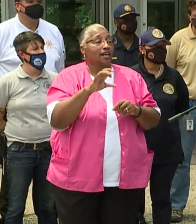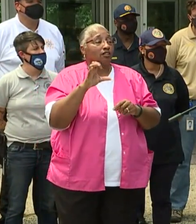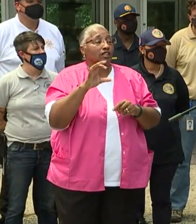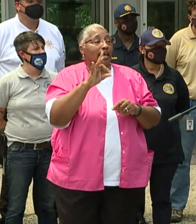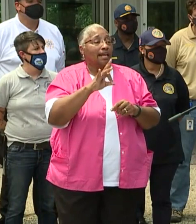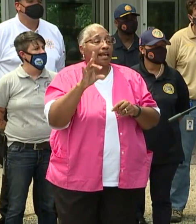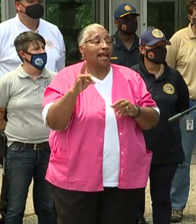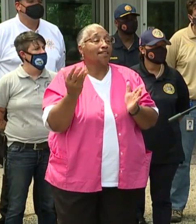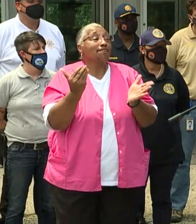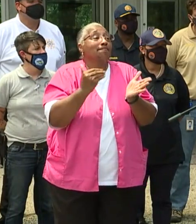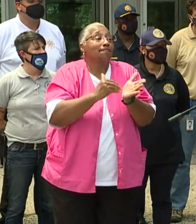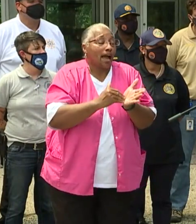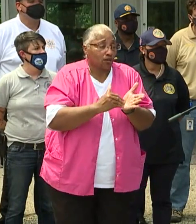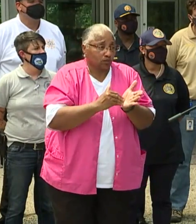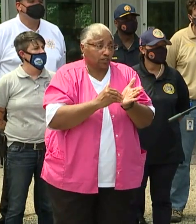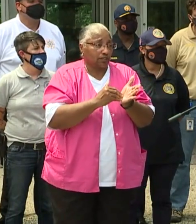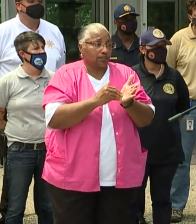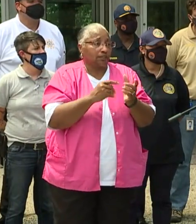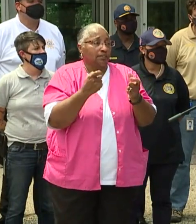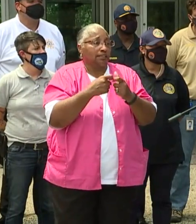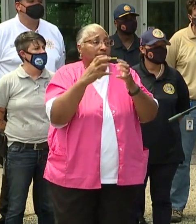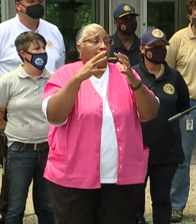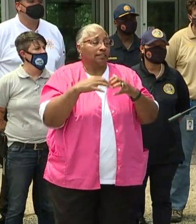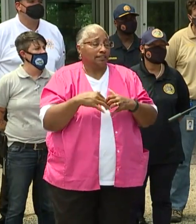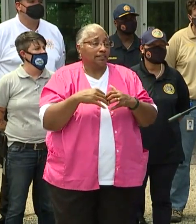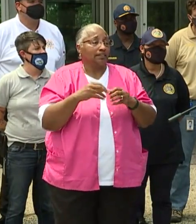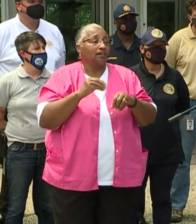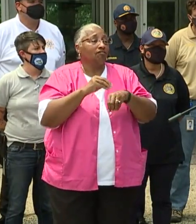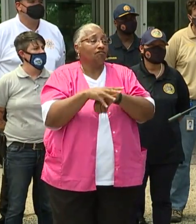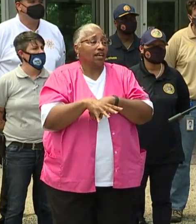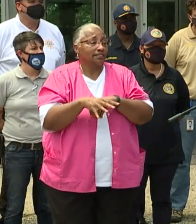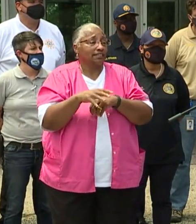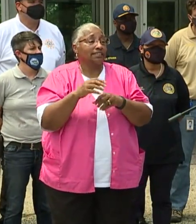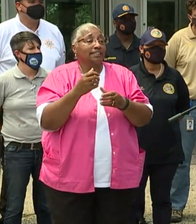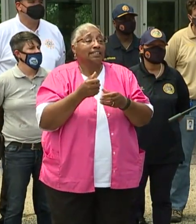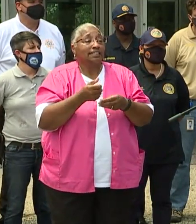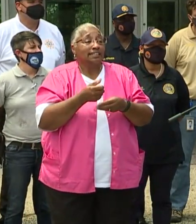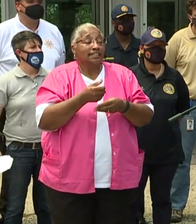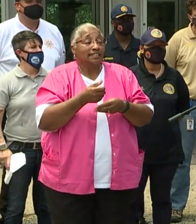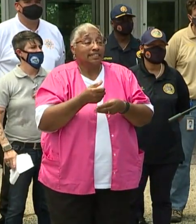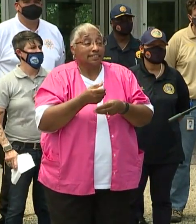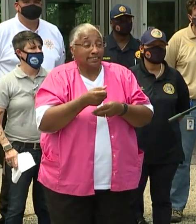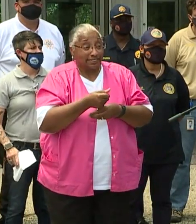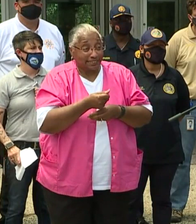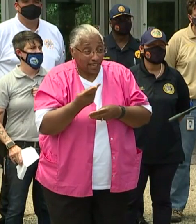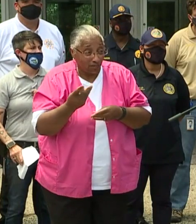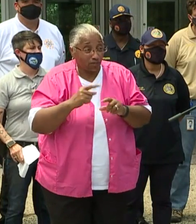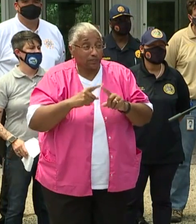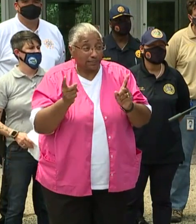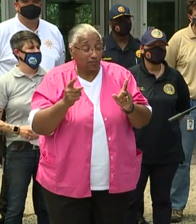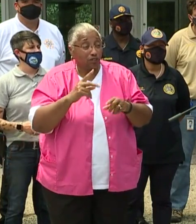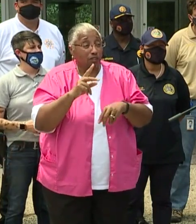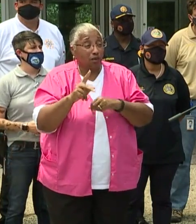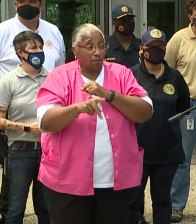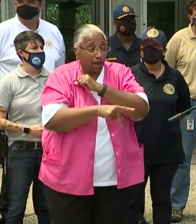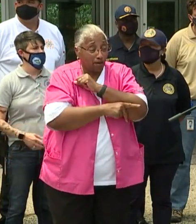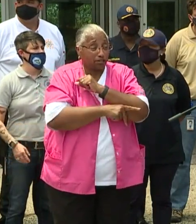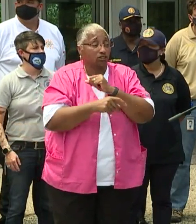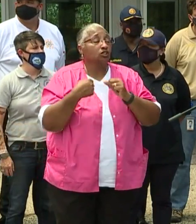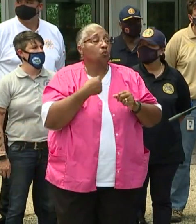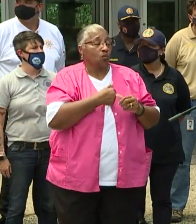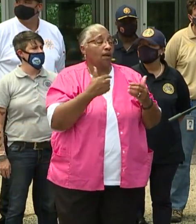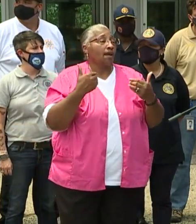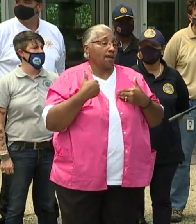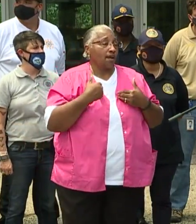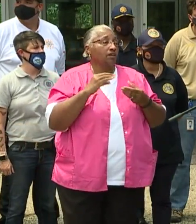outages. It is affecting several surrounding parishes, and we have a number